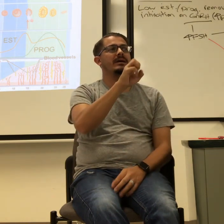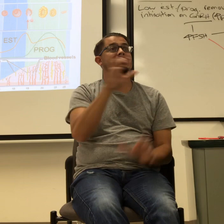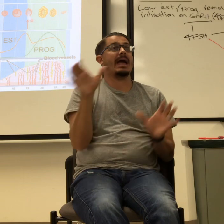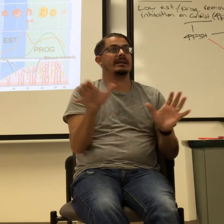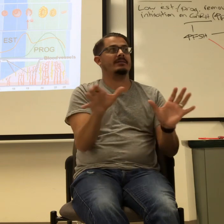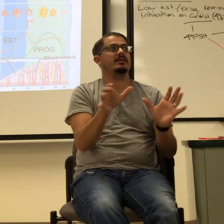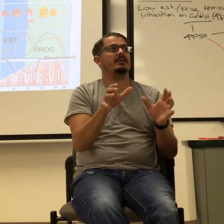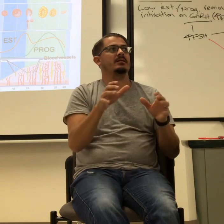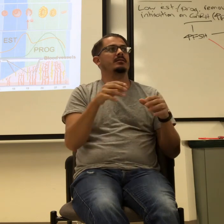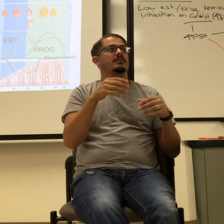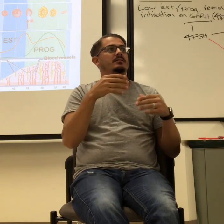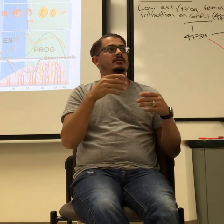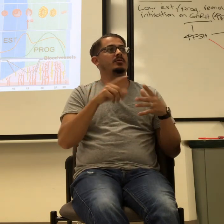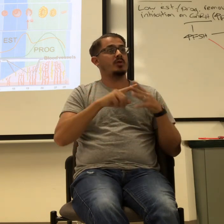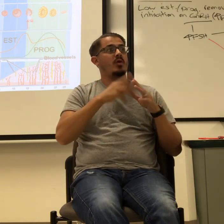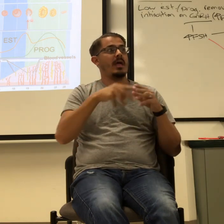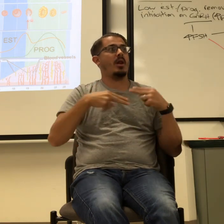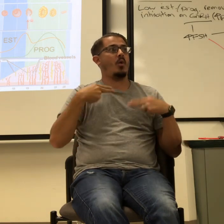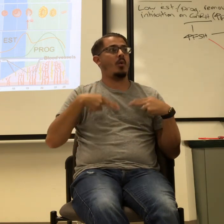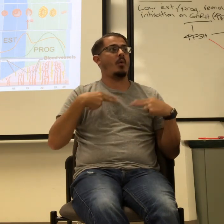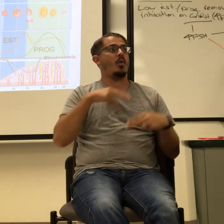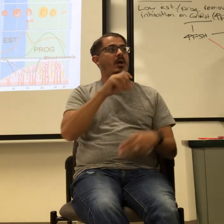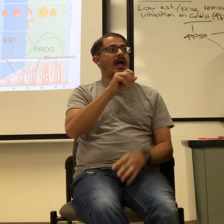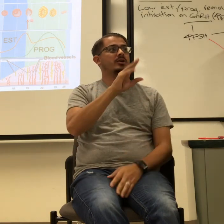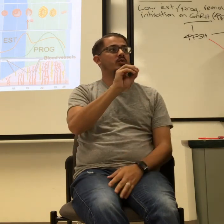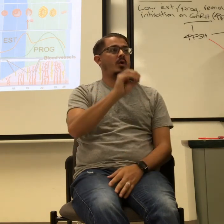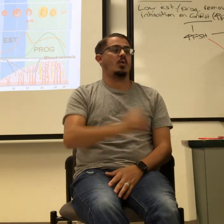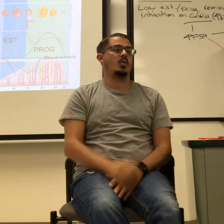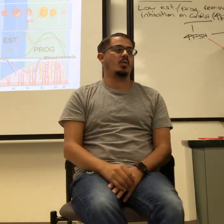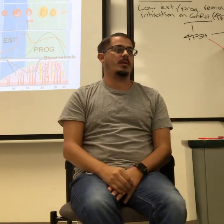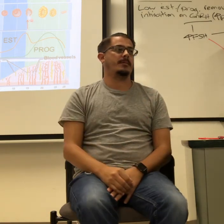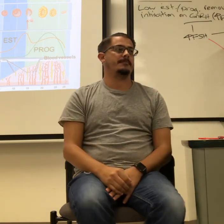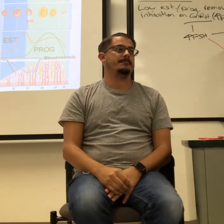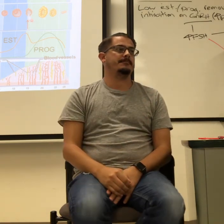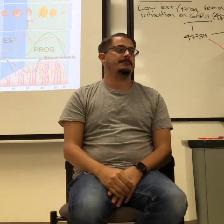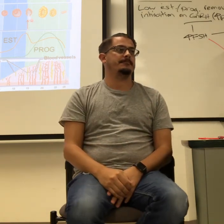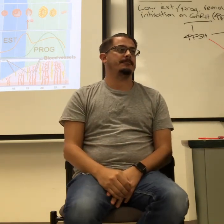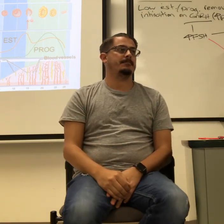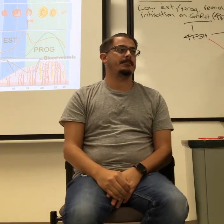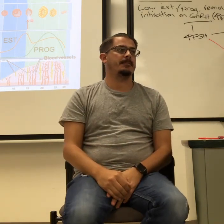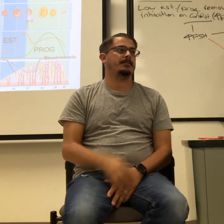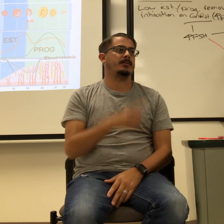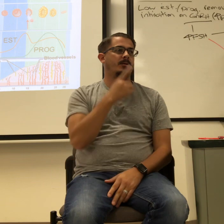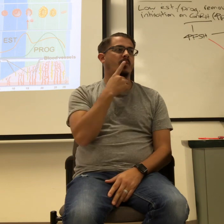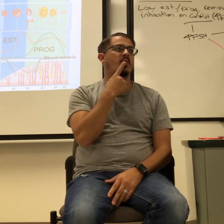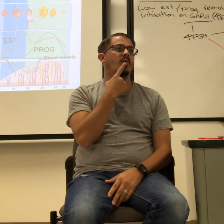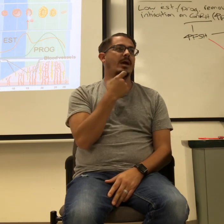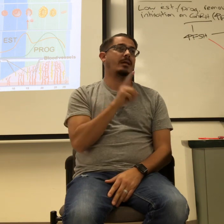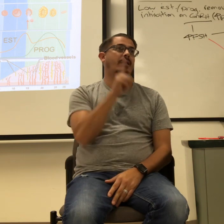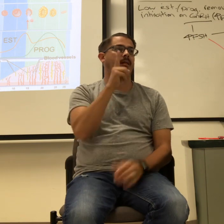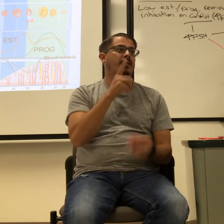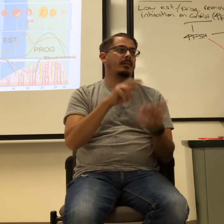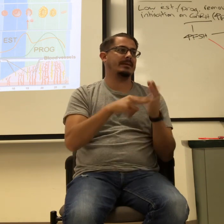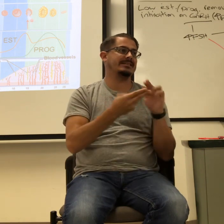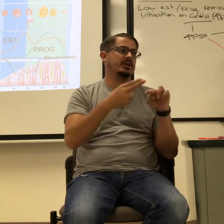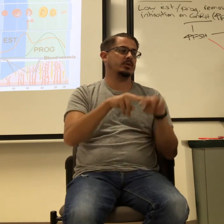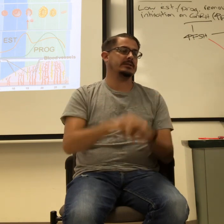get your hormone, estrone. So I'll put that with the red arrow. Increase